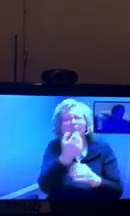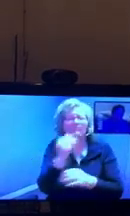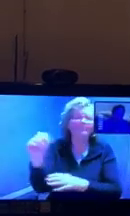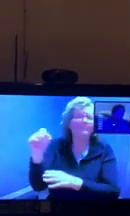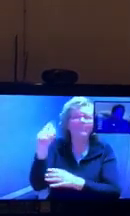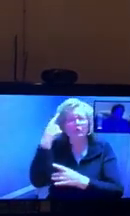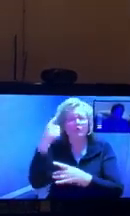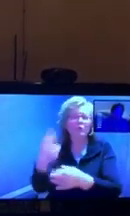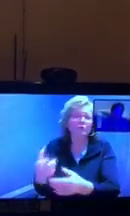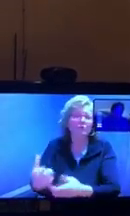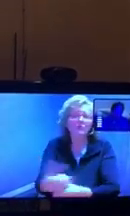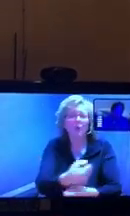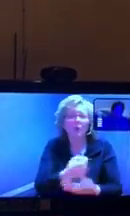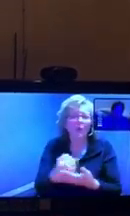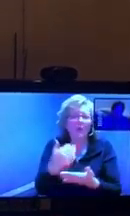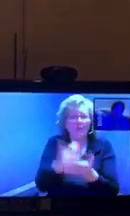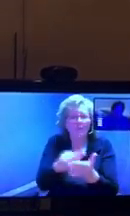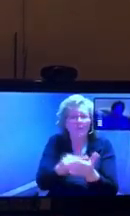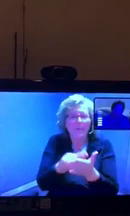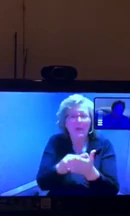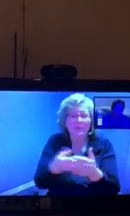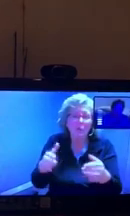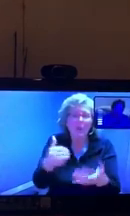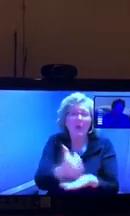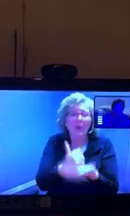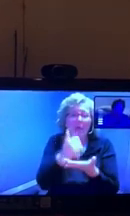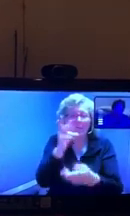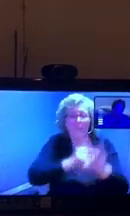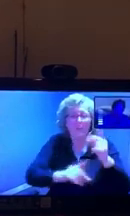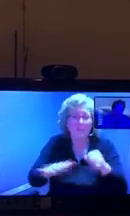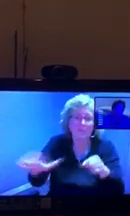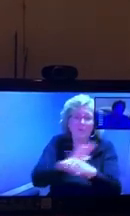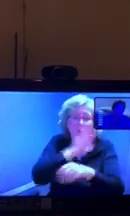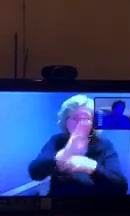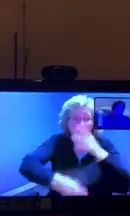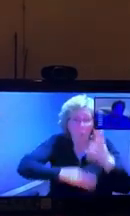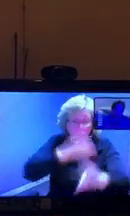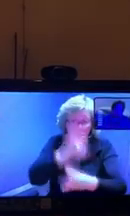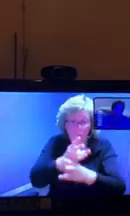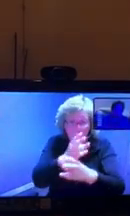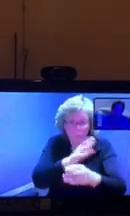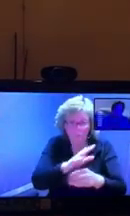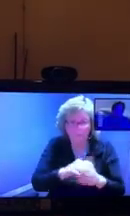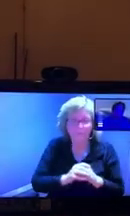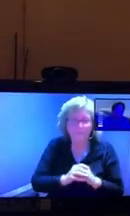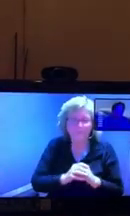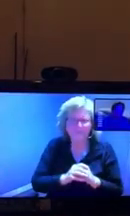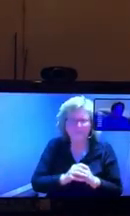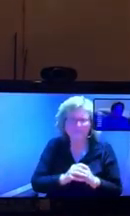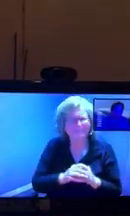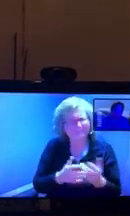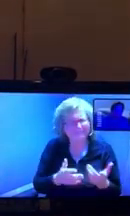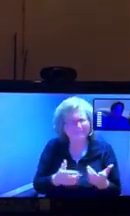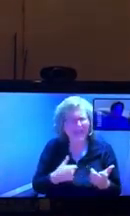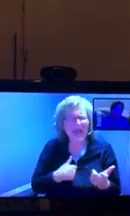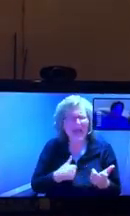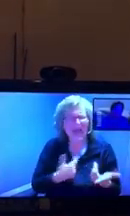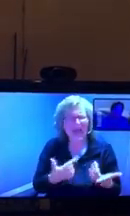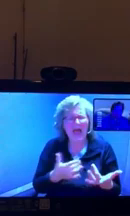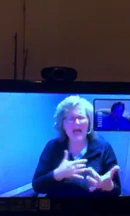all over the world. And sometimes I hesitate to say that because I think that people, when they hear it,